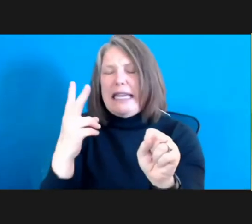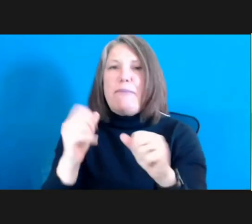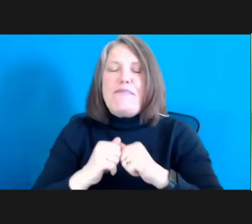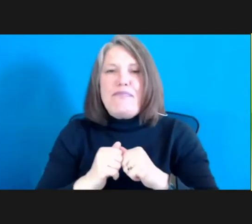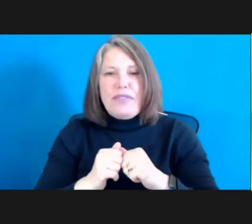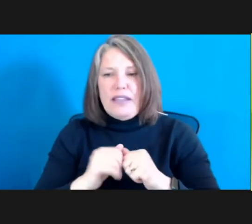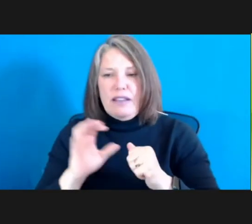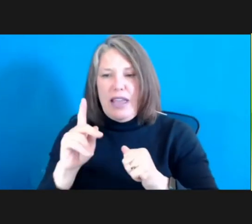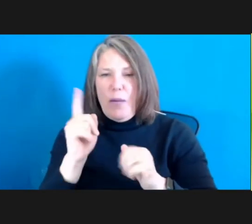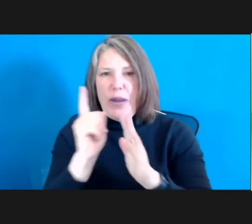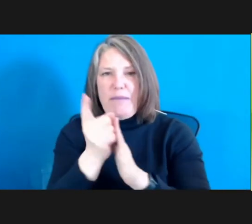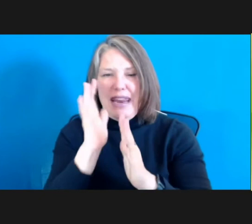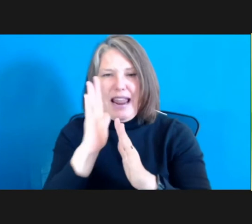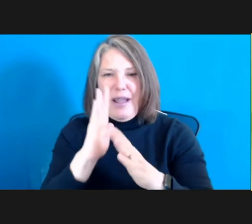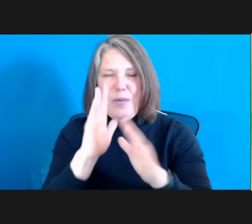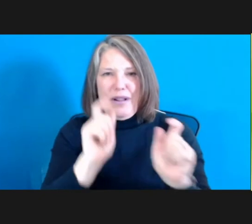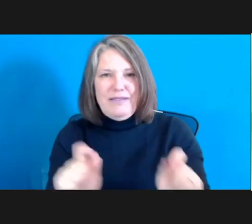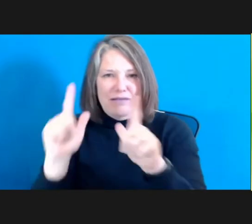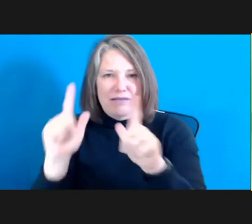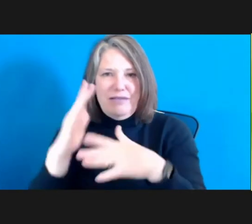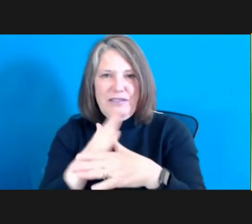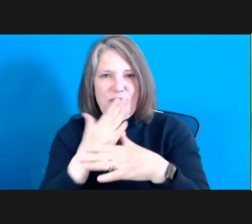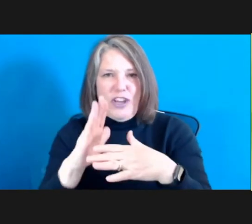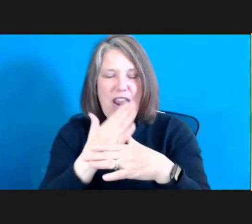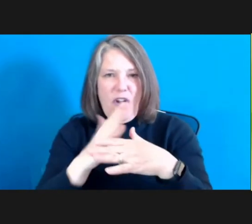1 minute. I'm going to share my screen.